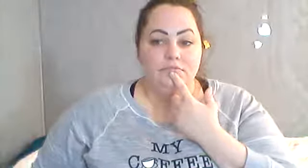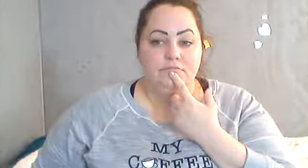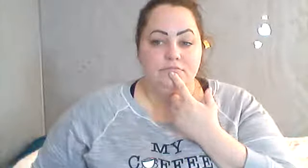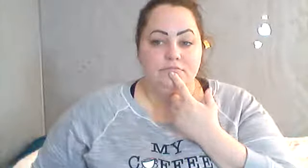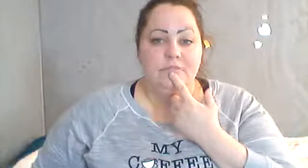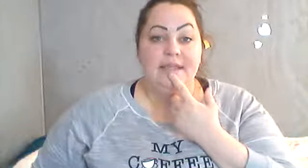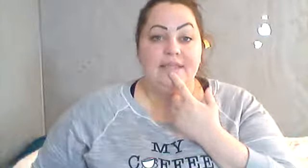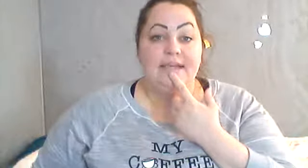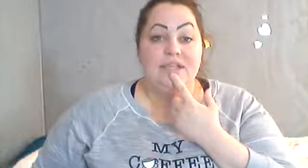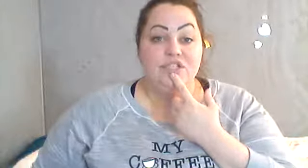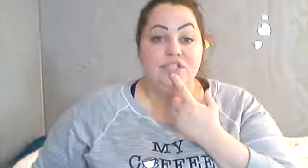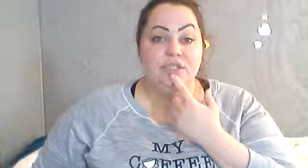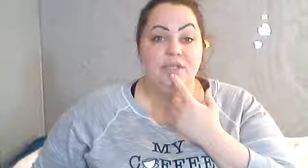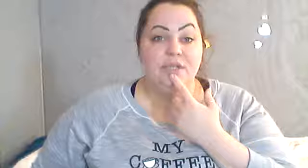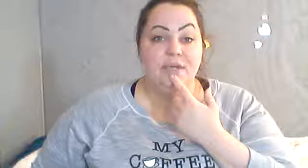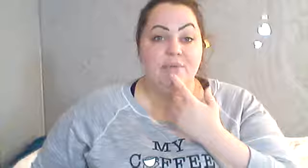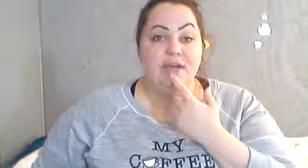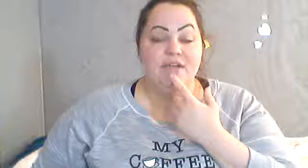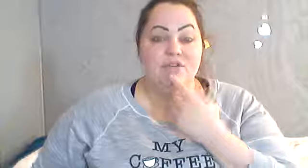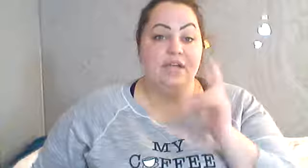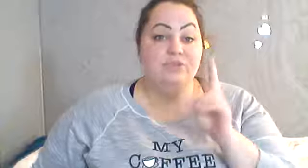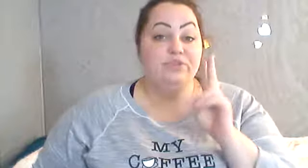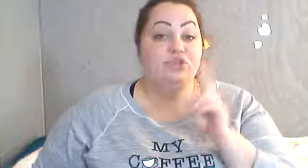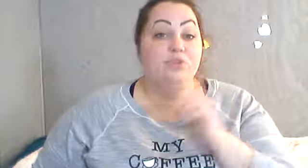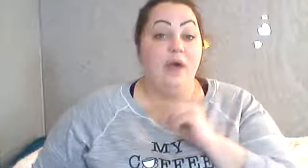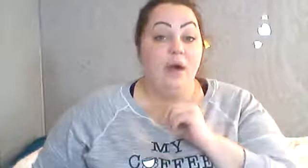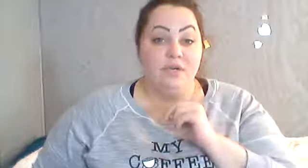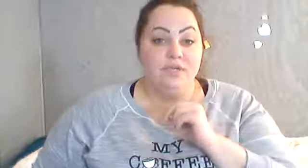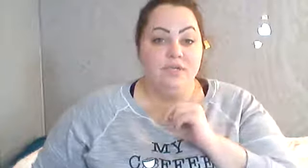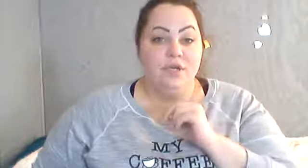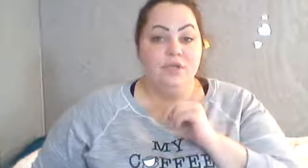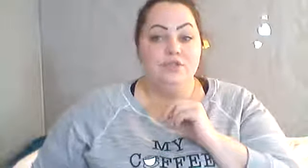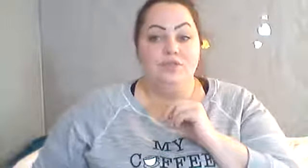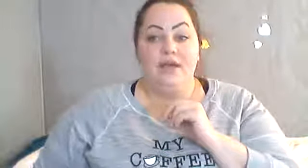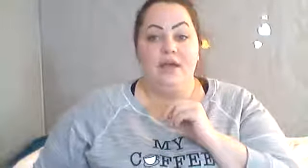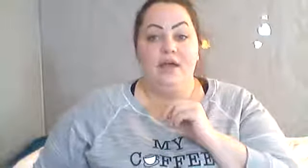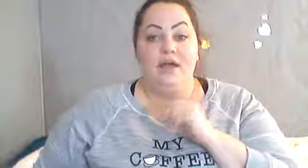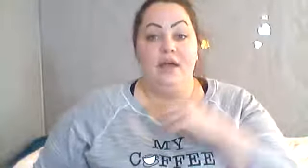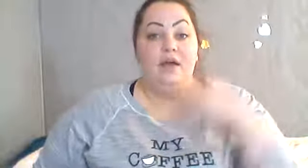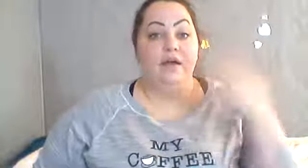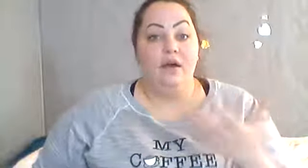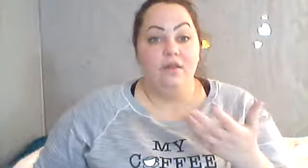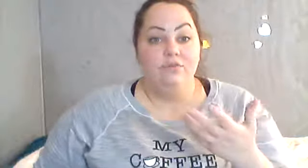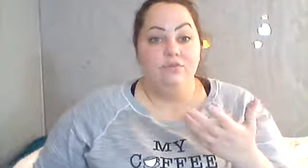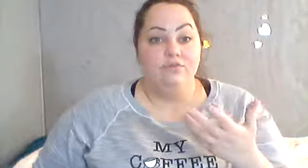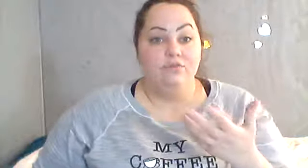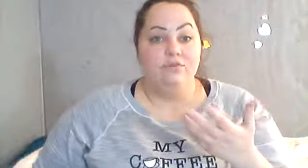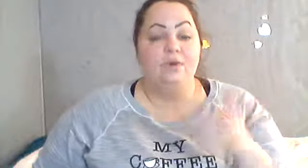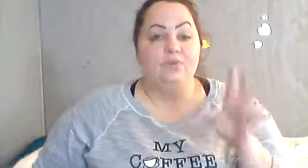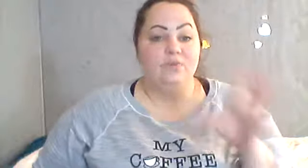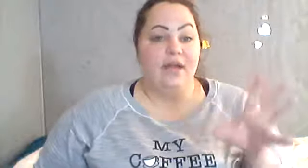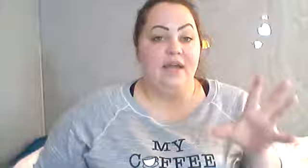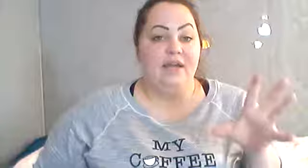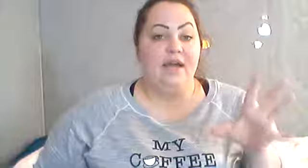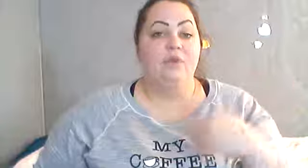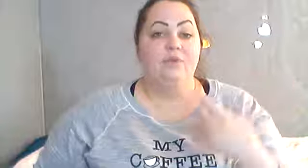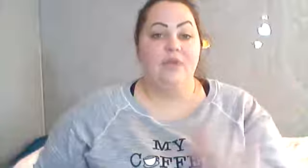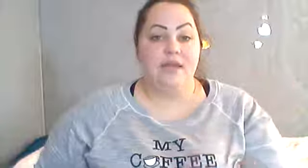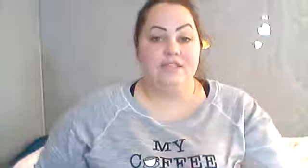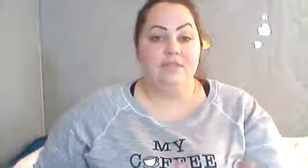Like last year, my high school class was 2 hours. So I got all of you for 2 hours. We had an hour, then we had a 10-minute